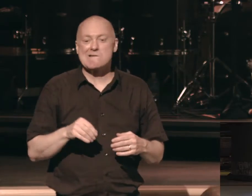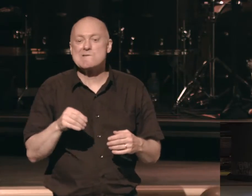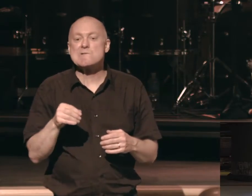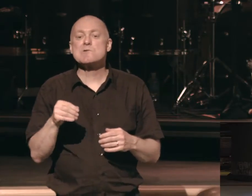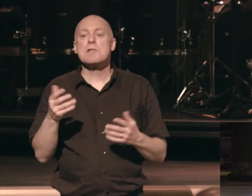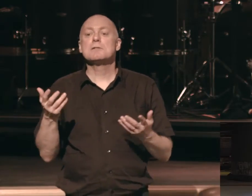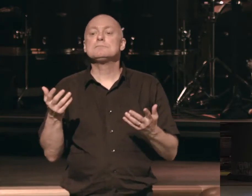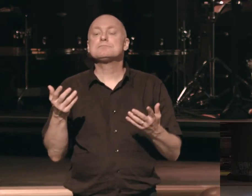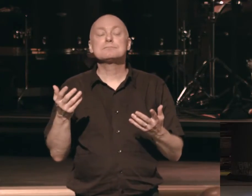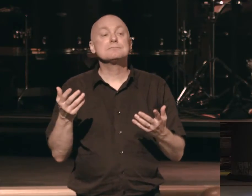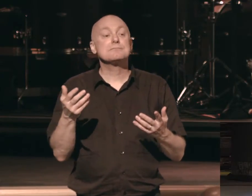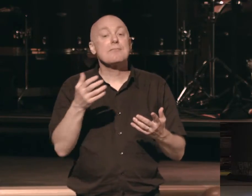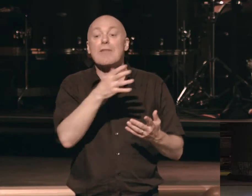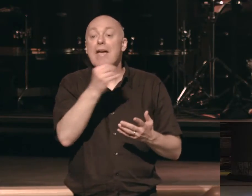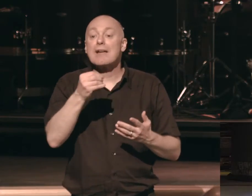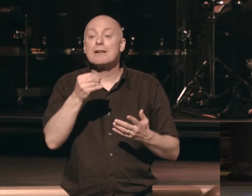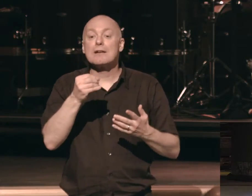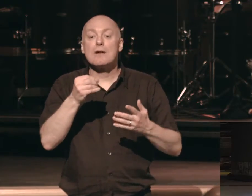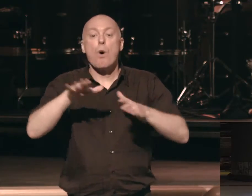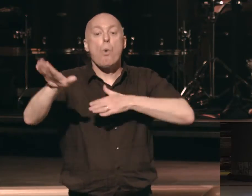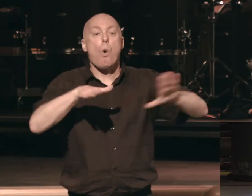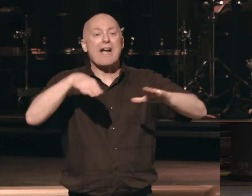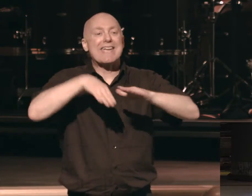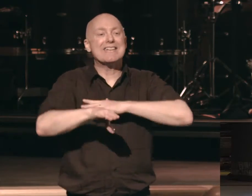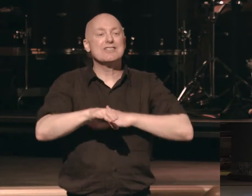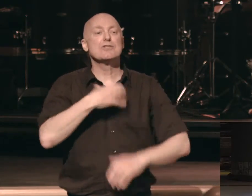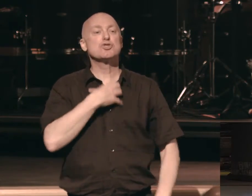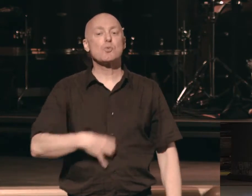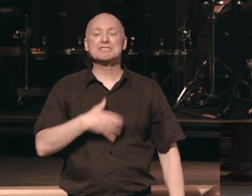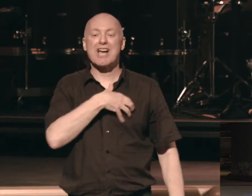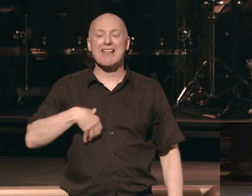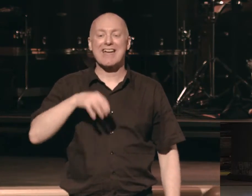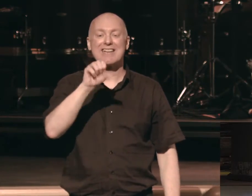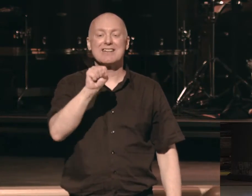survey must include this answer, walking into Swiss Chalet. Yeah.